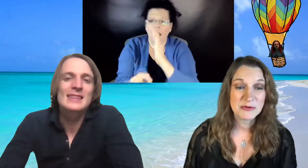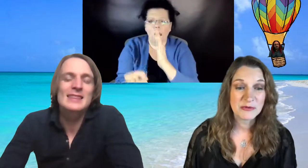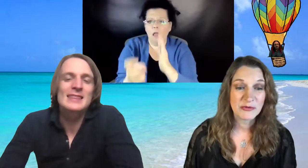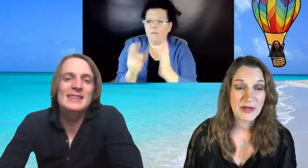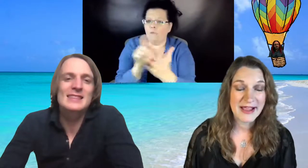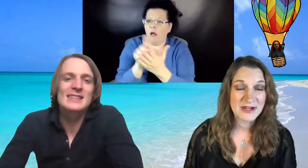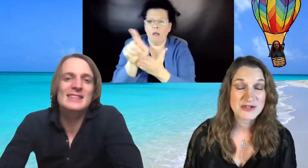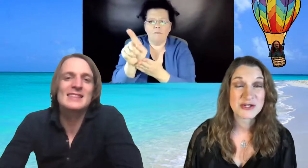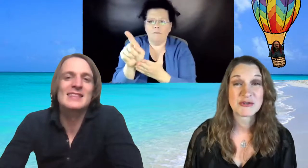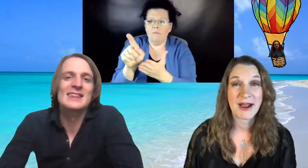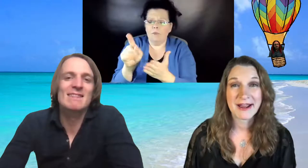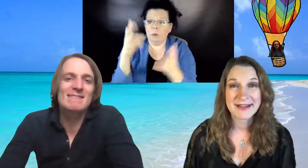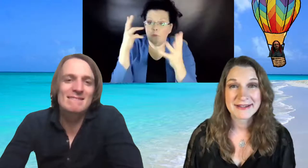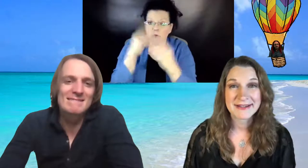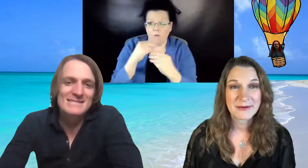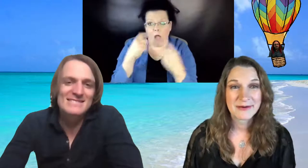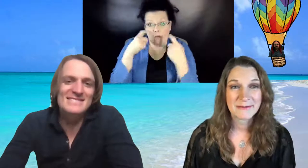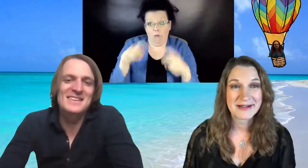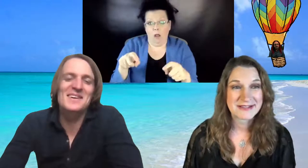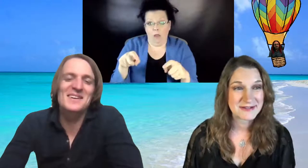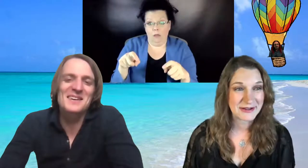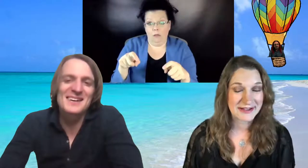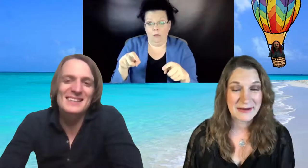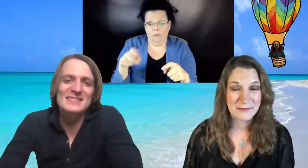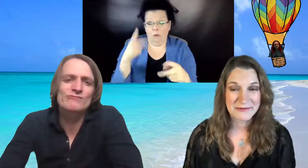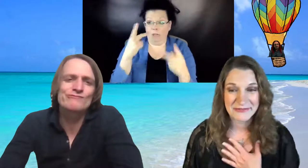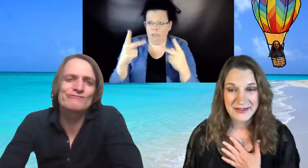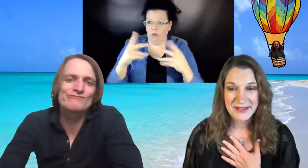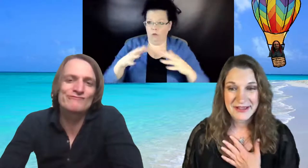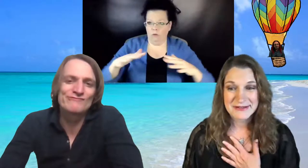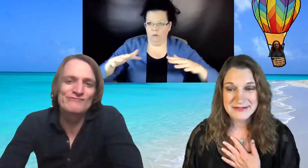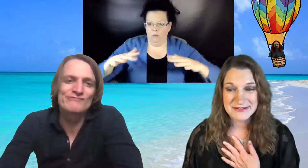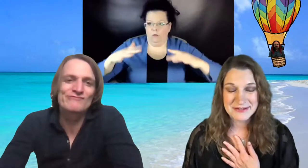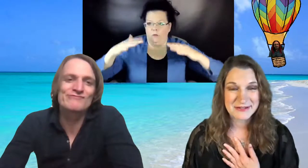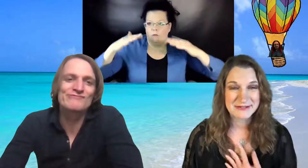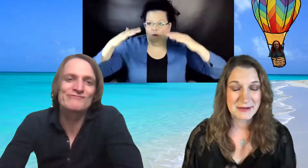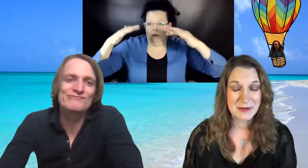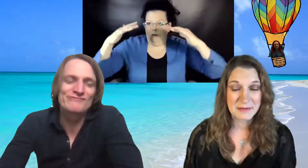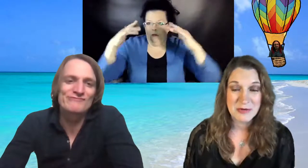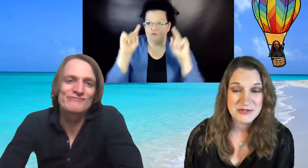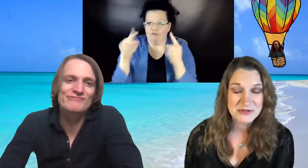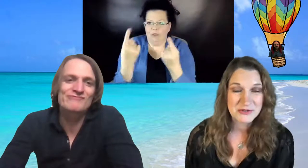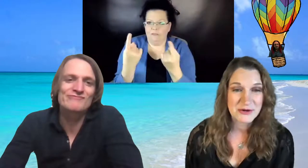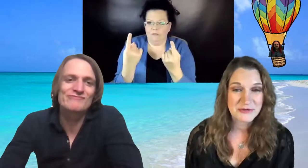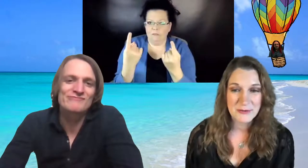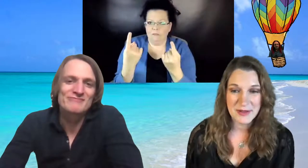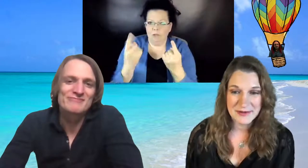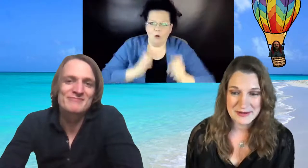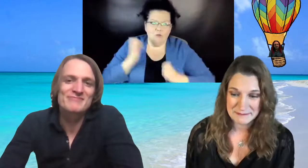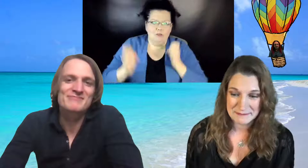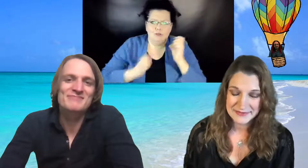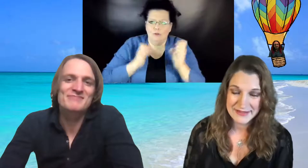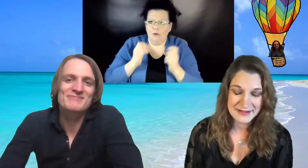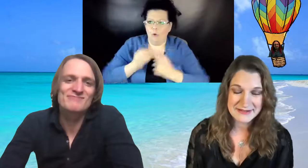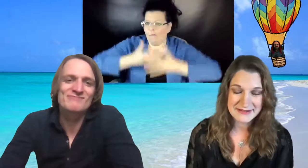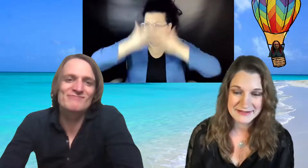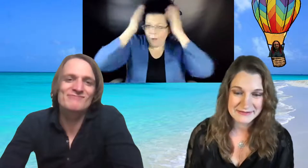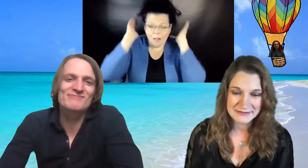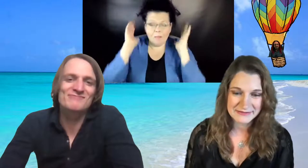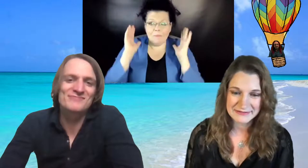so beautiful. I actually cried when I saw it. It was just emotional and overwhelming